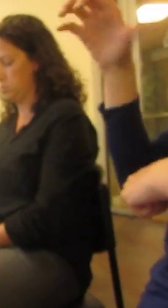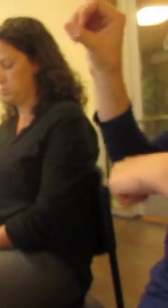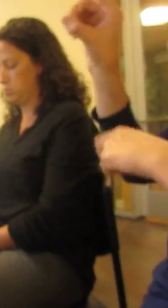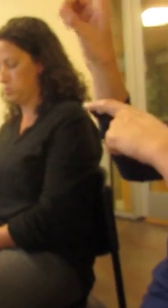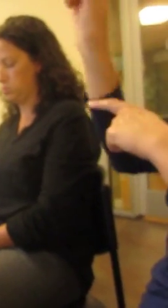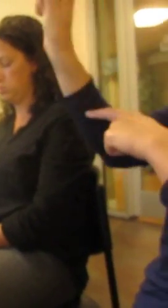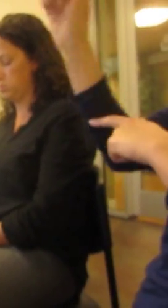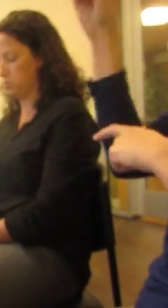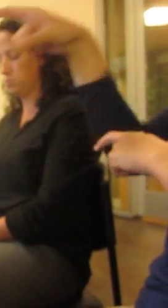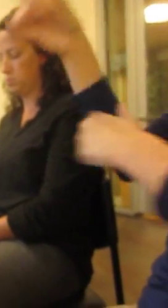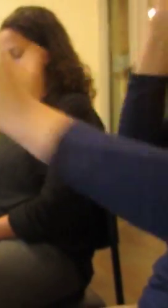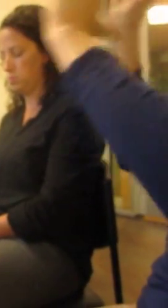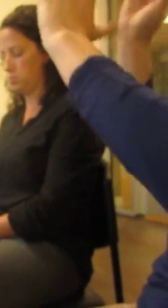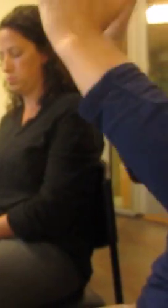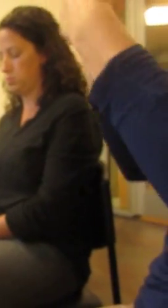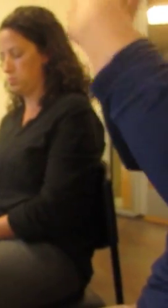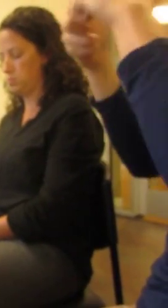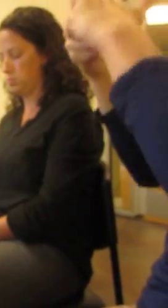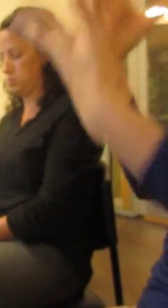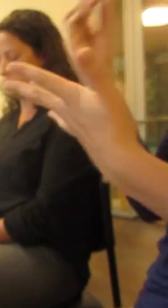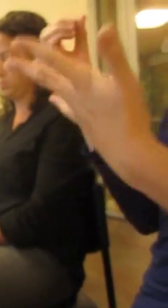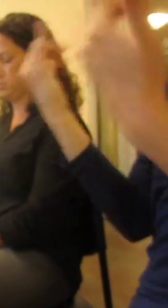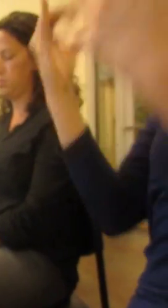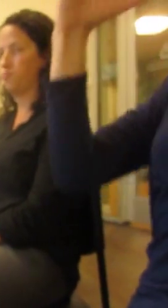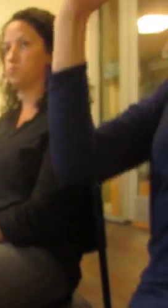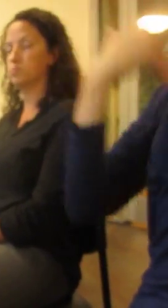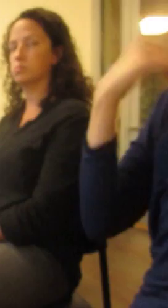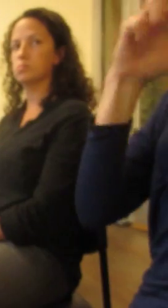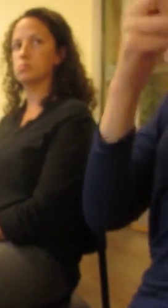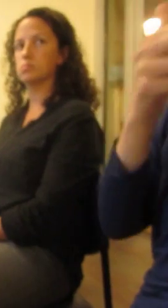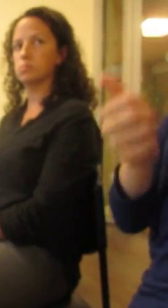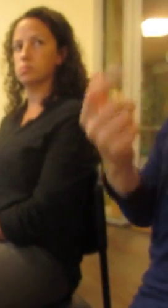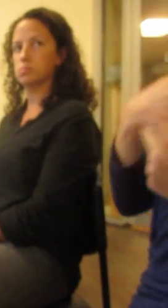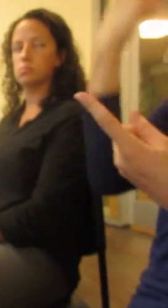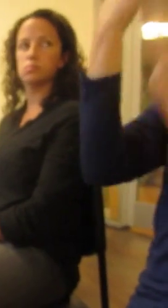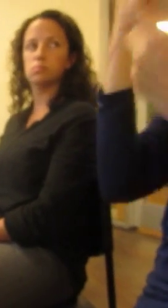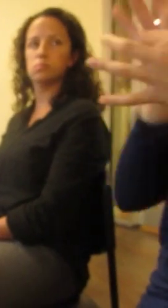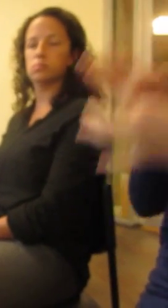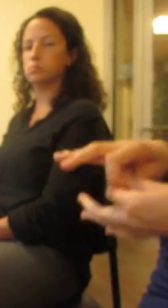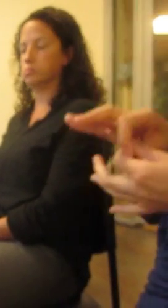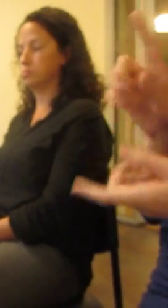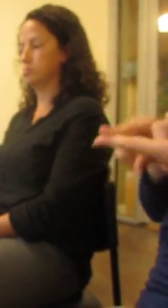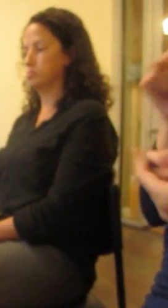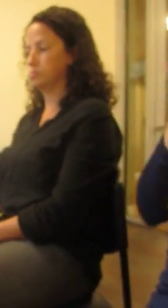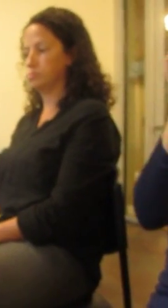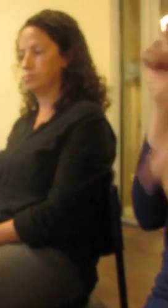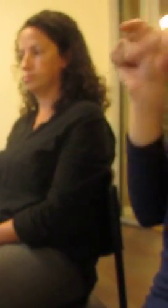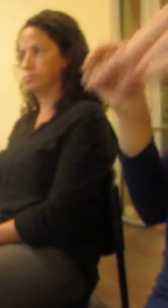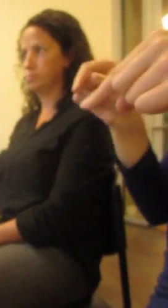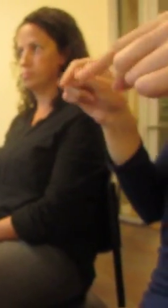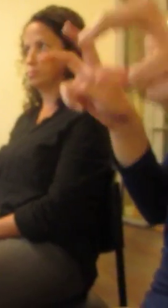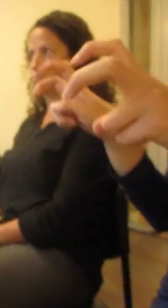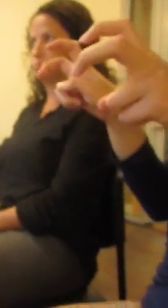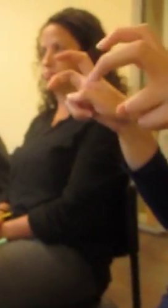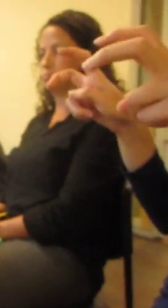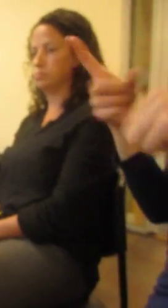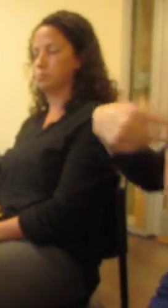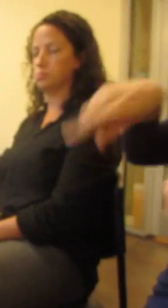So what I'm wondering about is, in regards to this, I feel like we have political affiliations